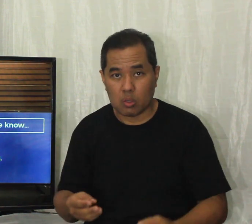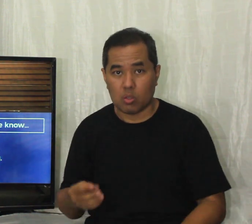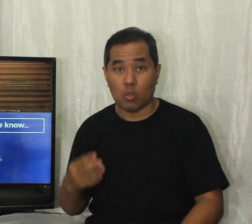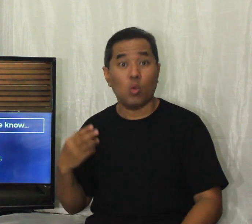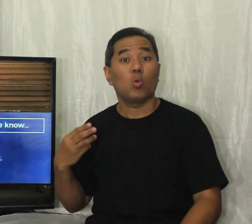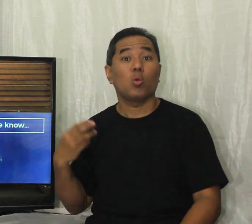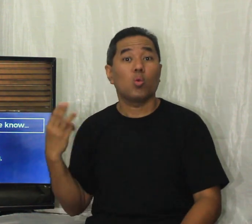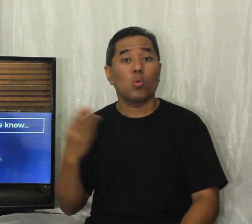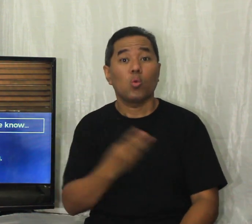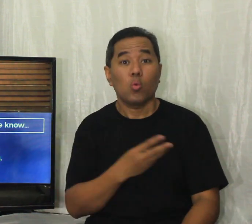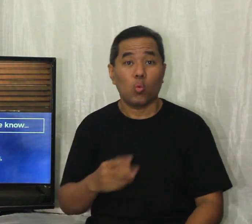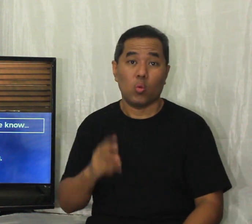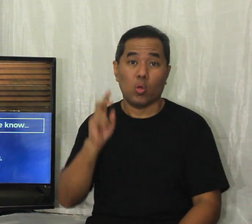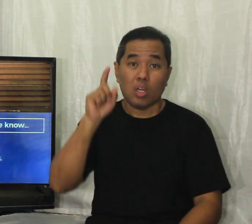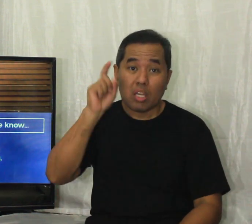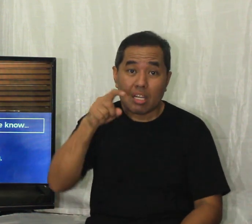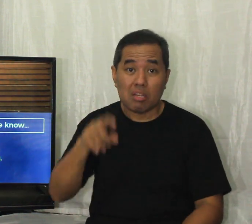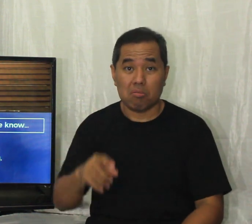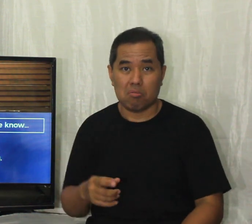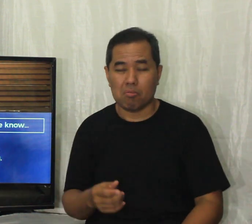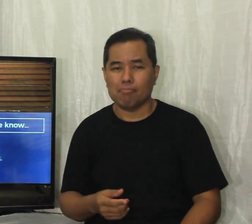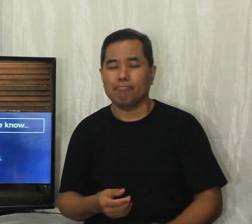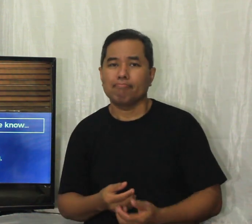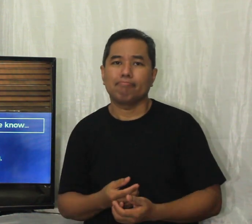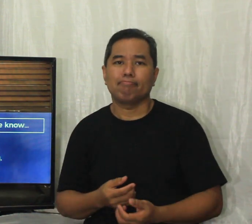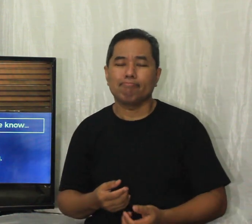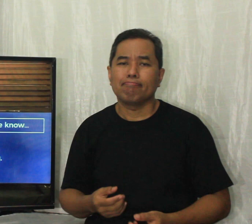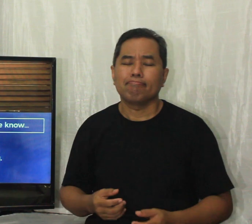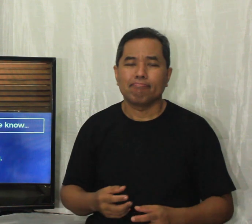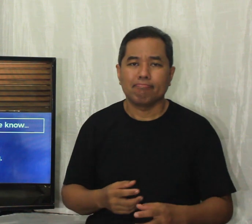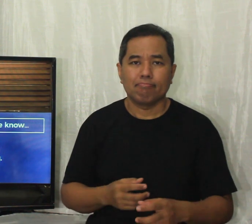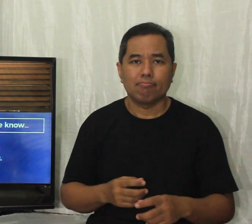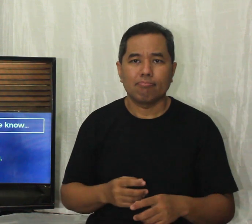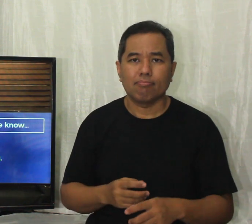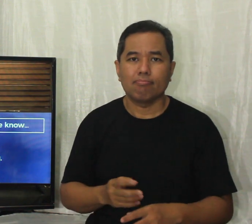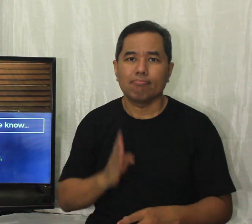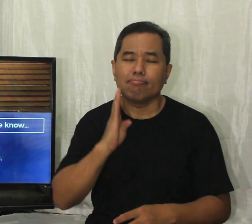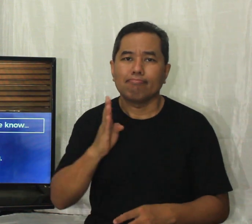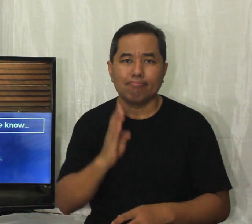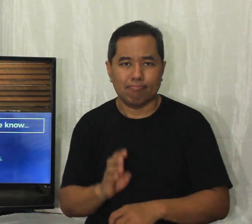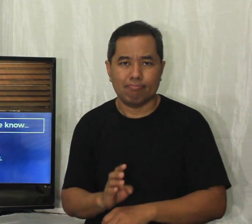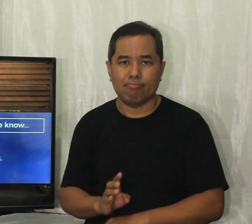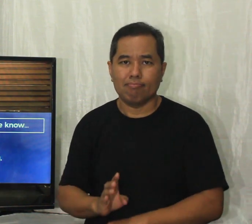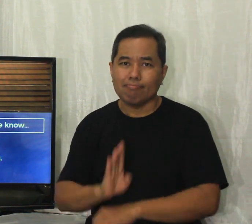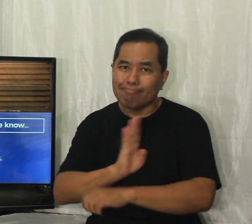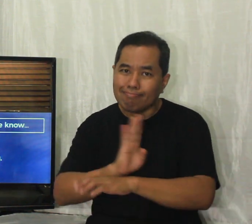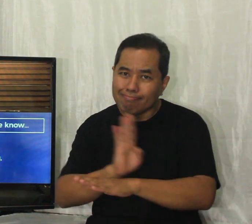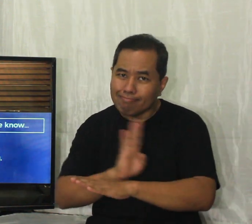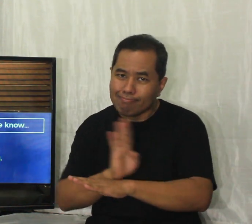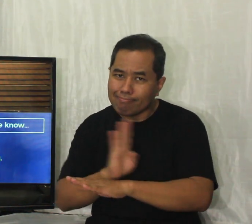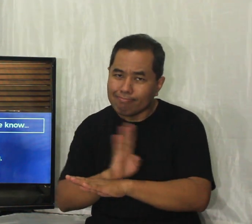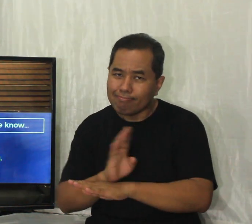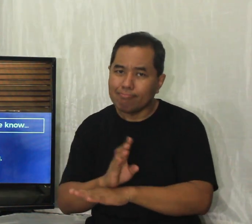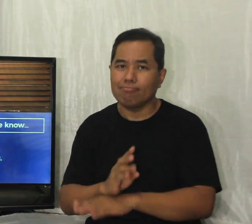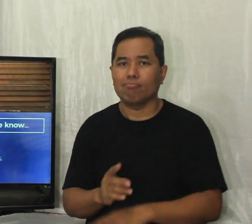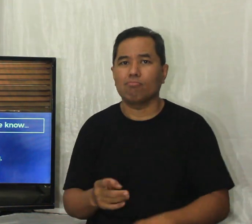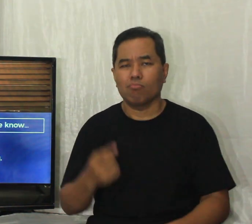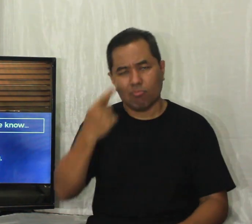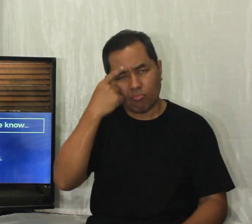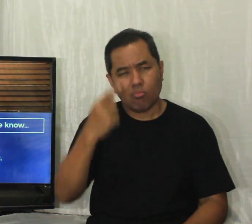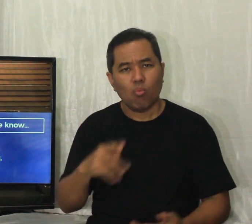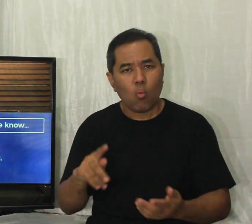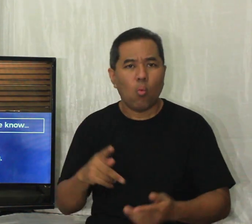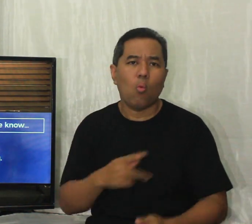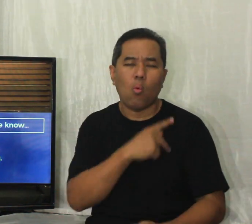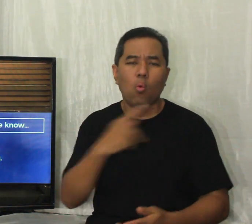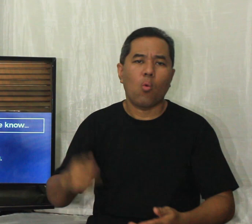keep moving. We need to get busy in kingdom work, not just sitting. And I'm looking forward to the